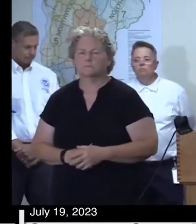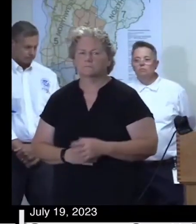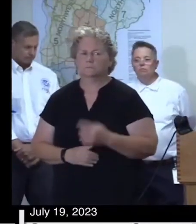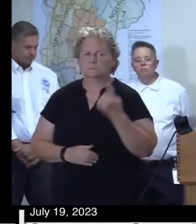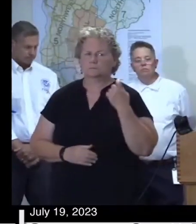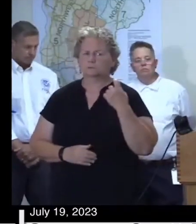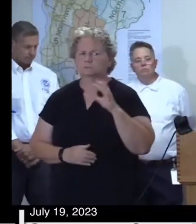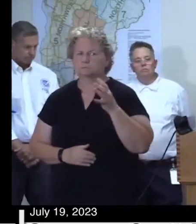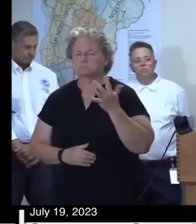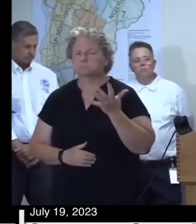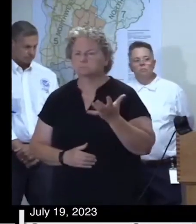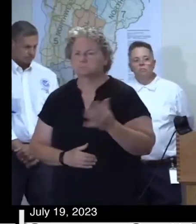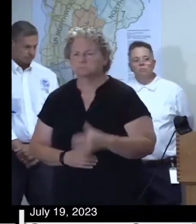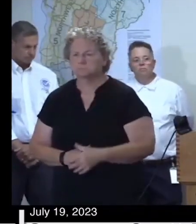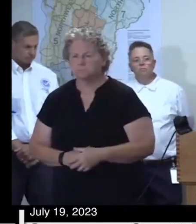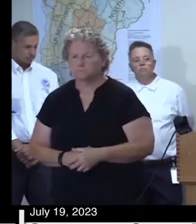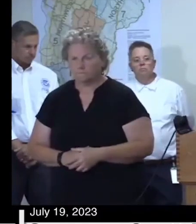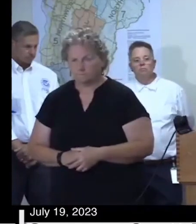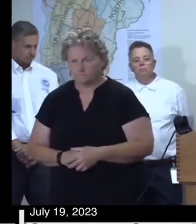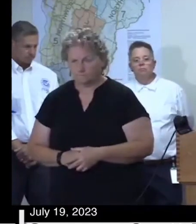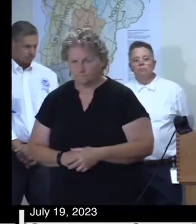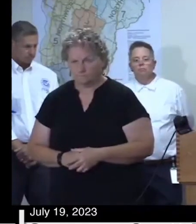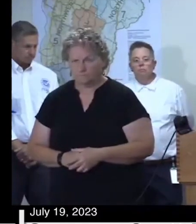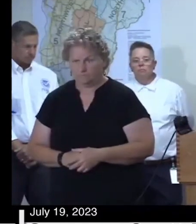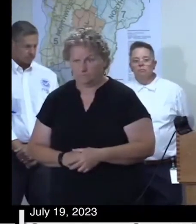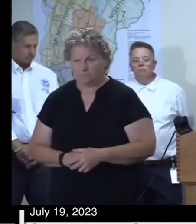boots on the ground along with volunteers,